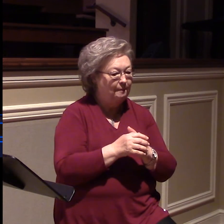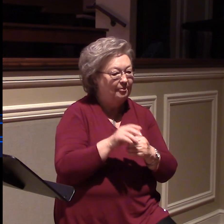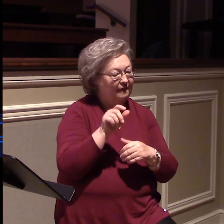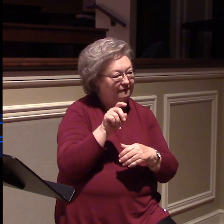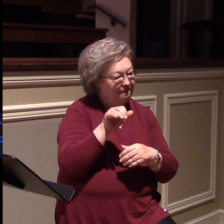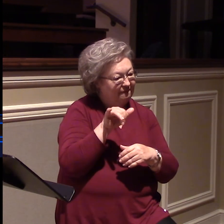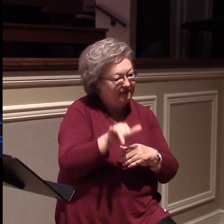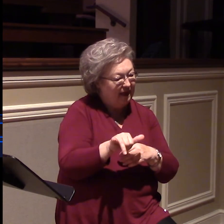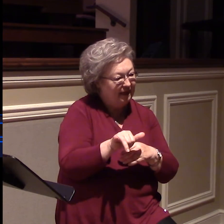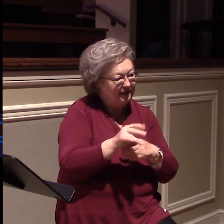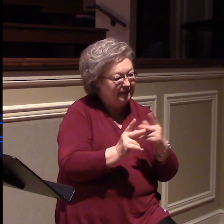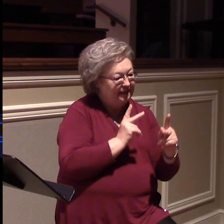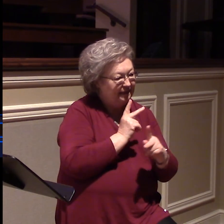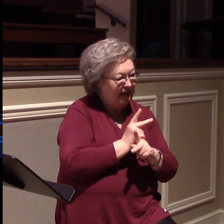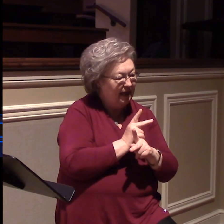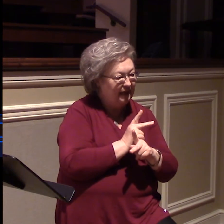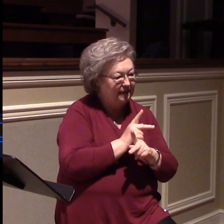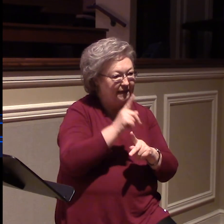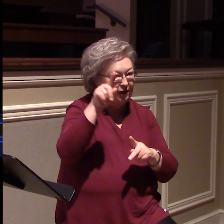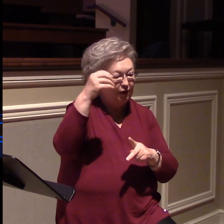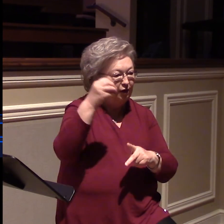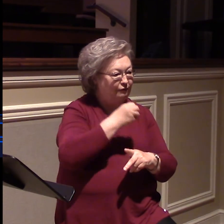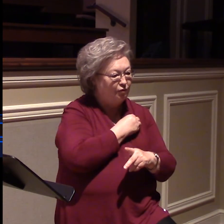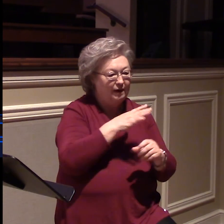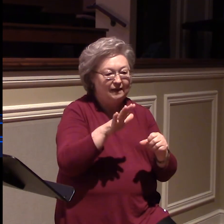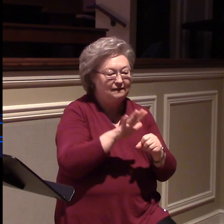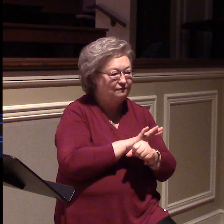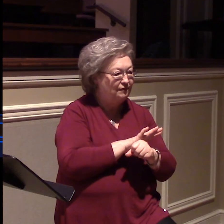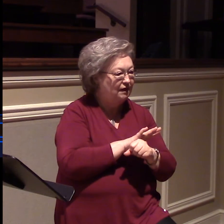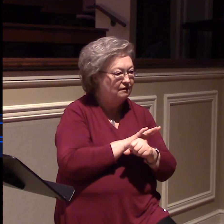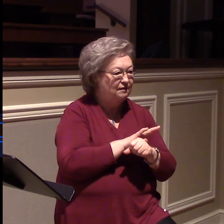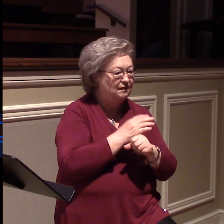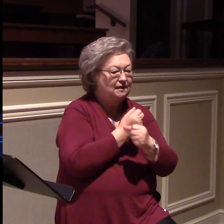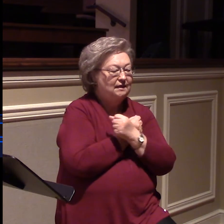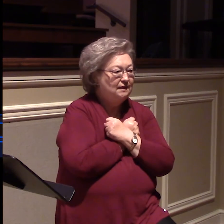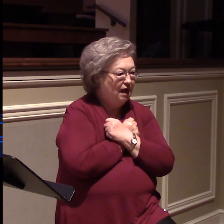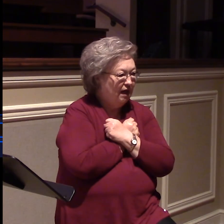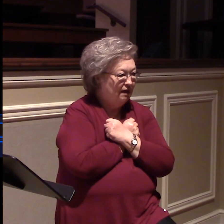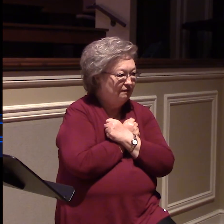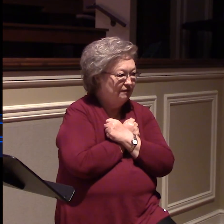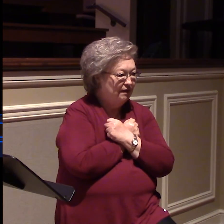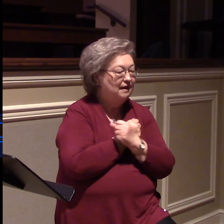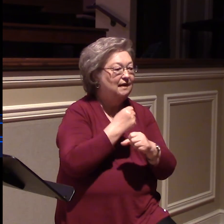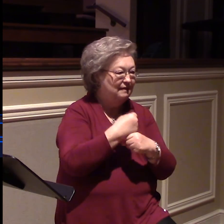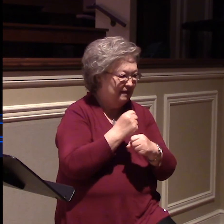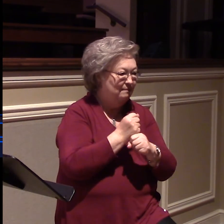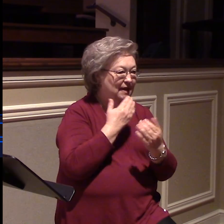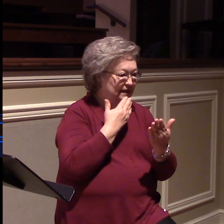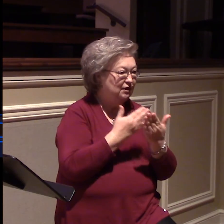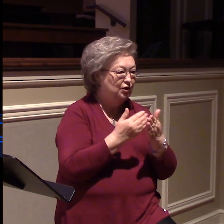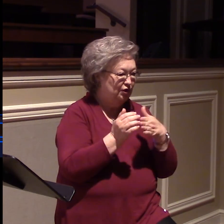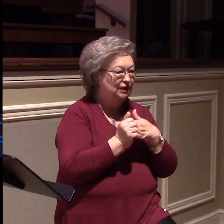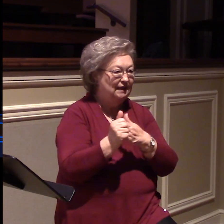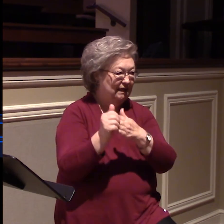of grace-filled, sacrifice-filled love is what makes a great leader. And every